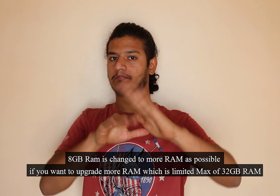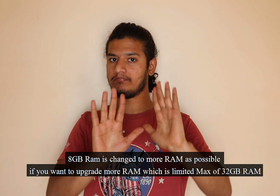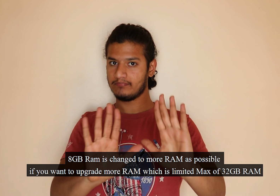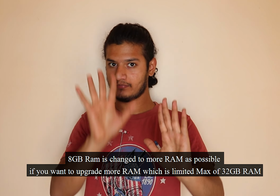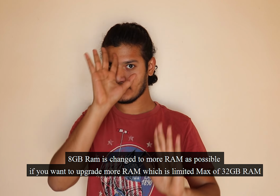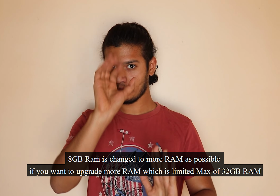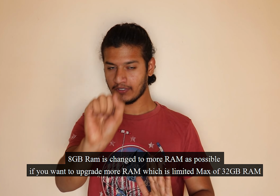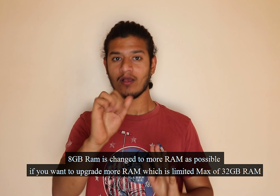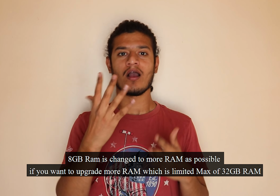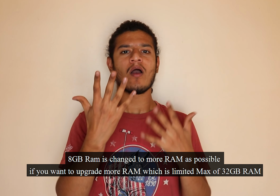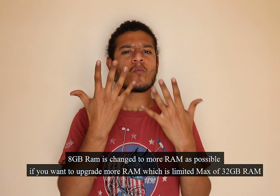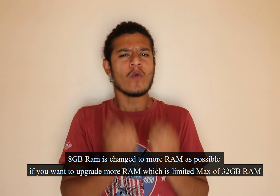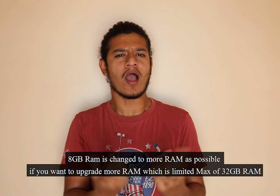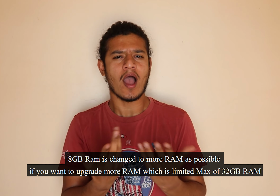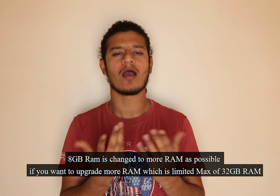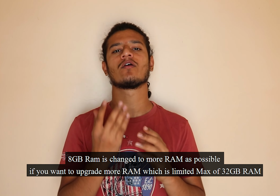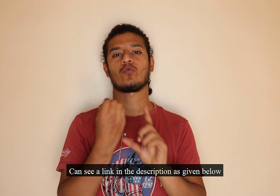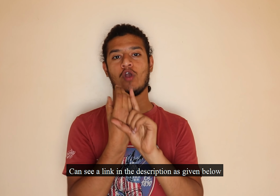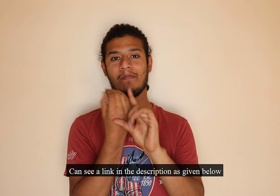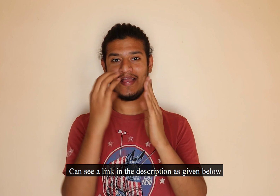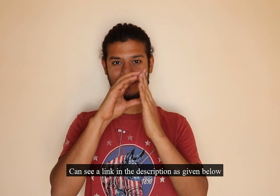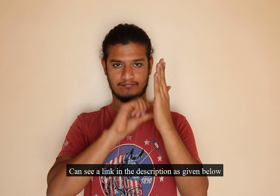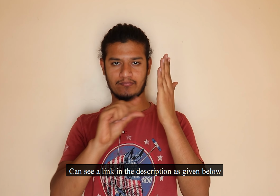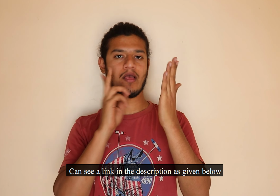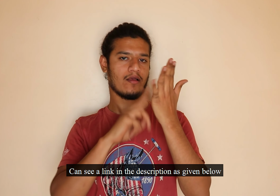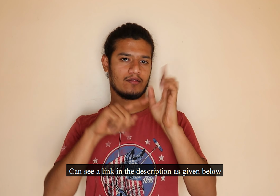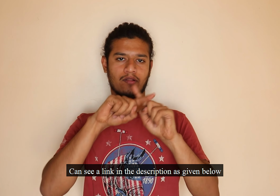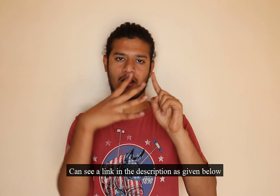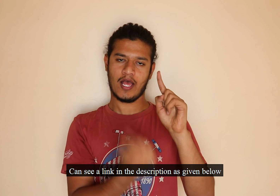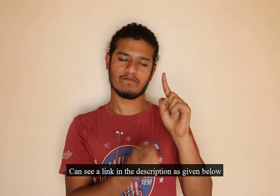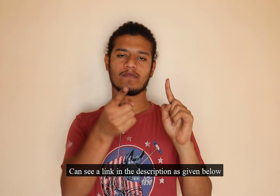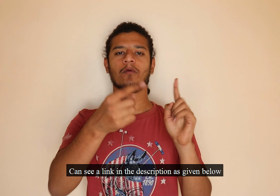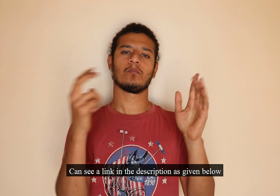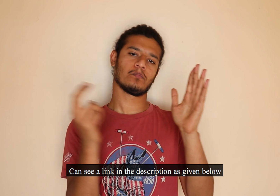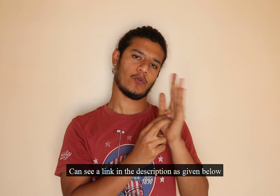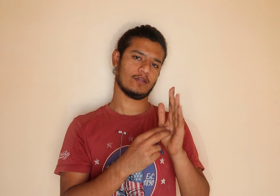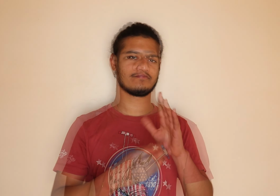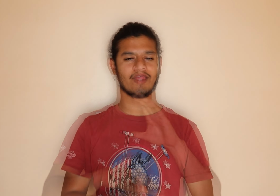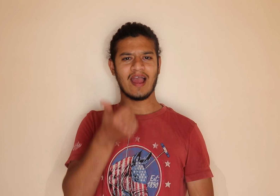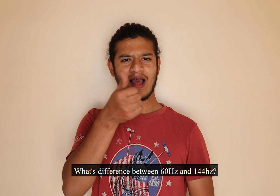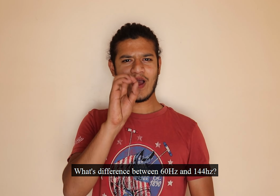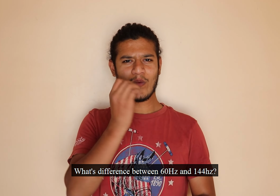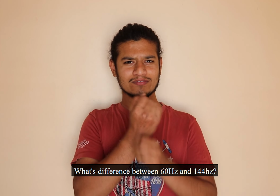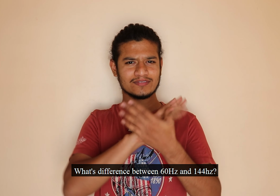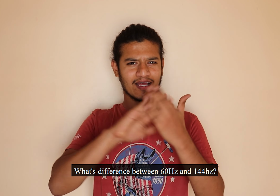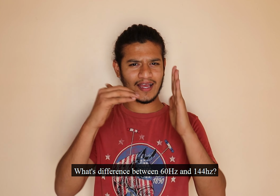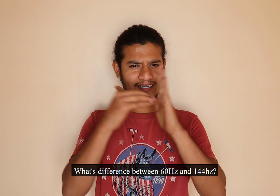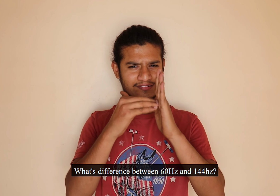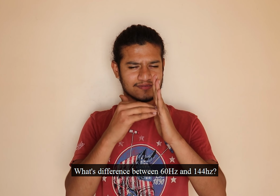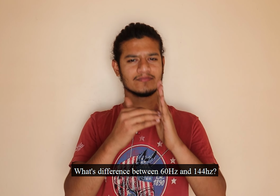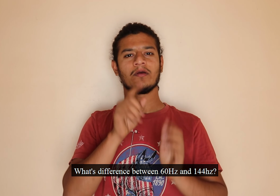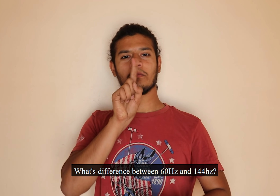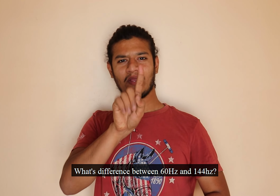RAM. Can see a link in the description as given below. What's difference between 60Hz